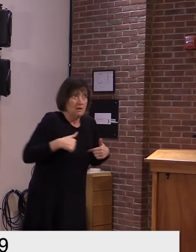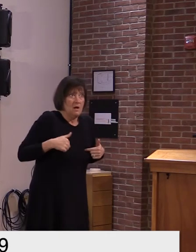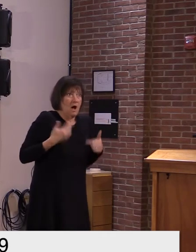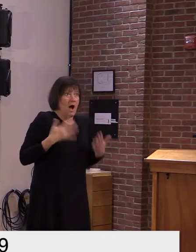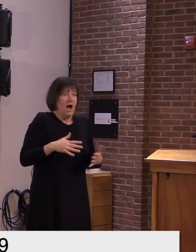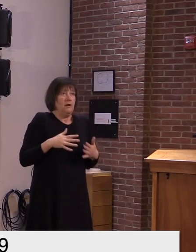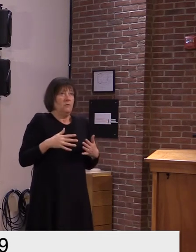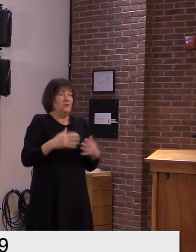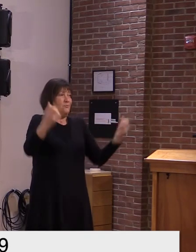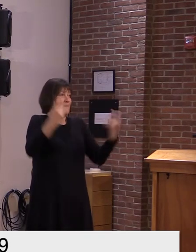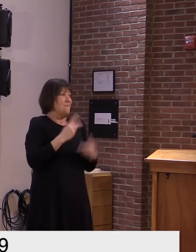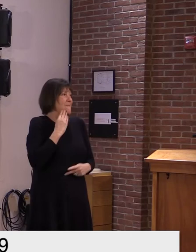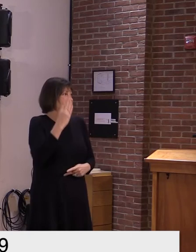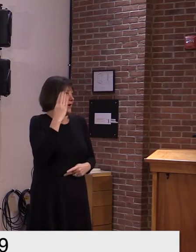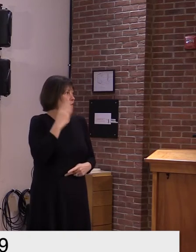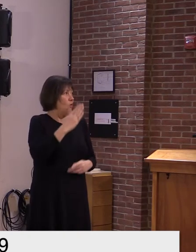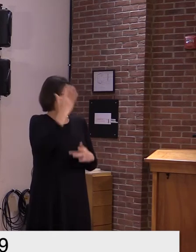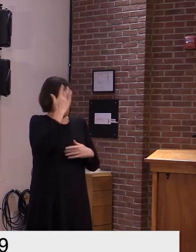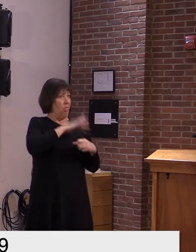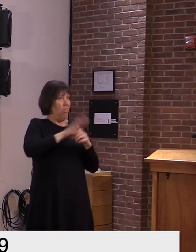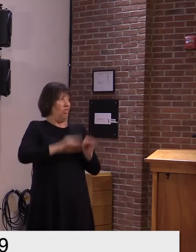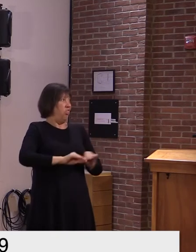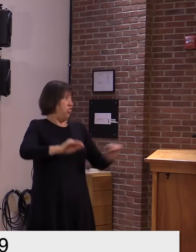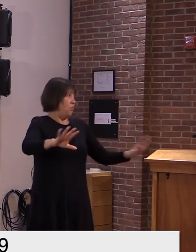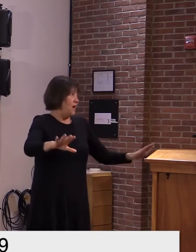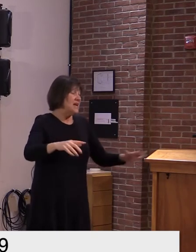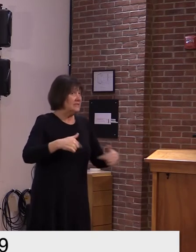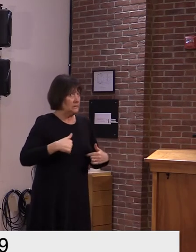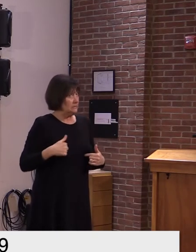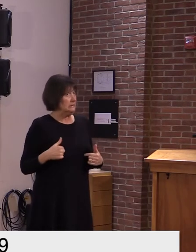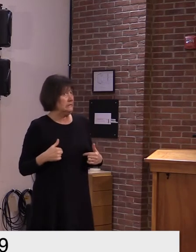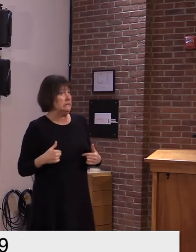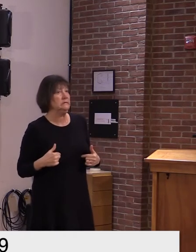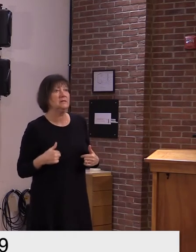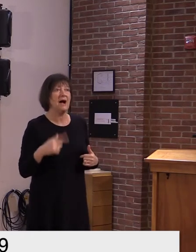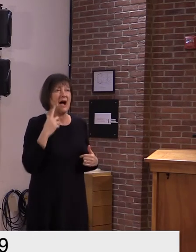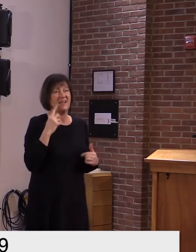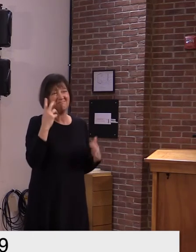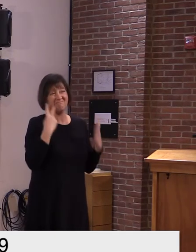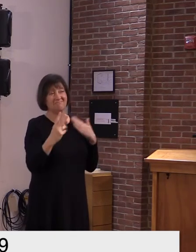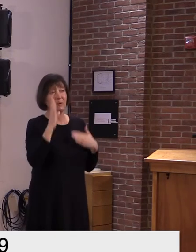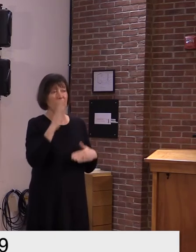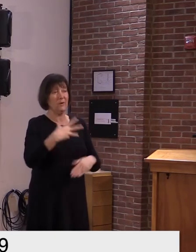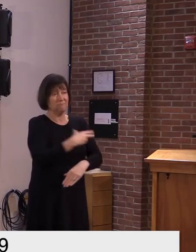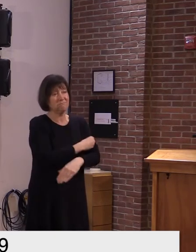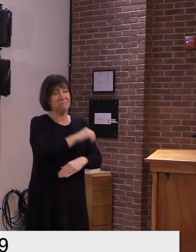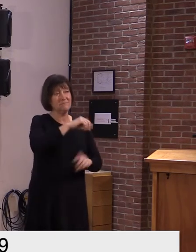to Vermonters. So I expect I'll be getting my vaccination sometime in January.